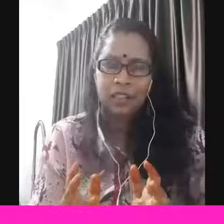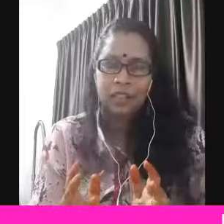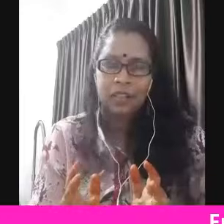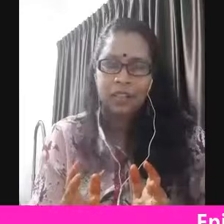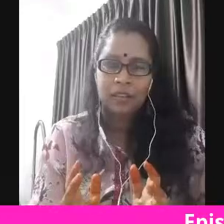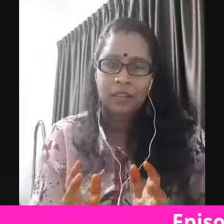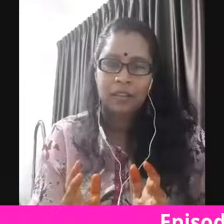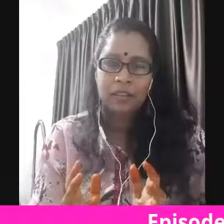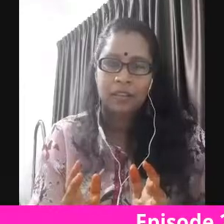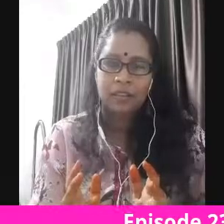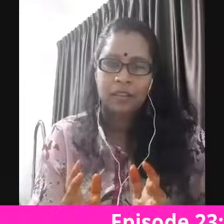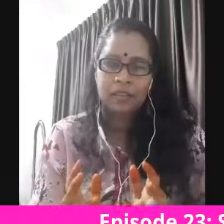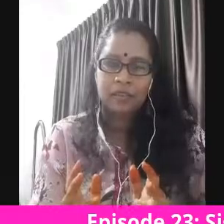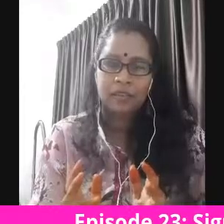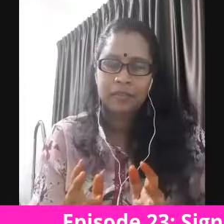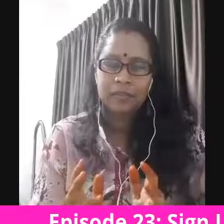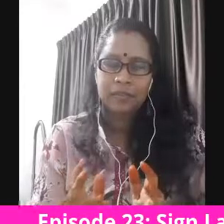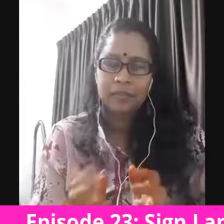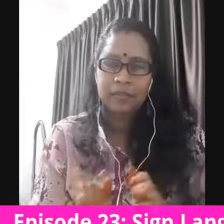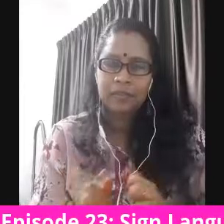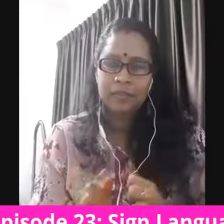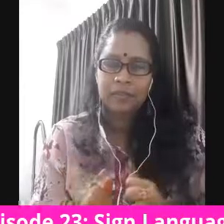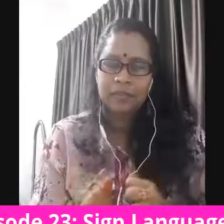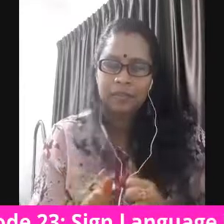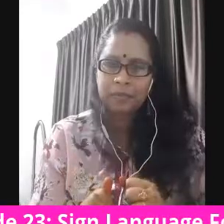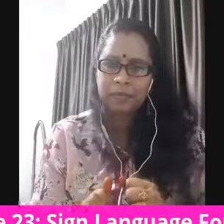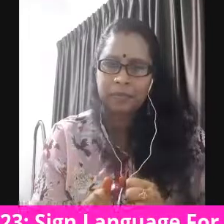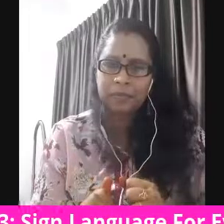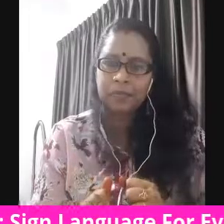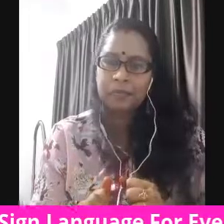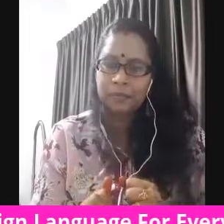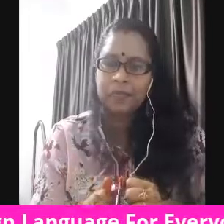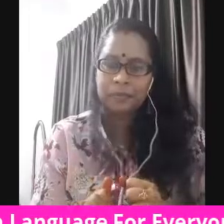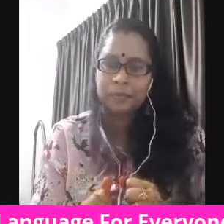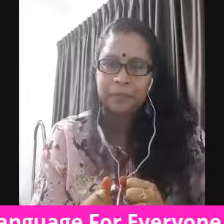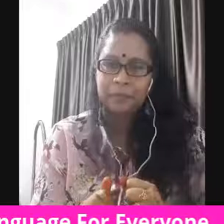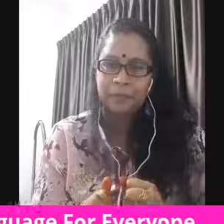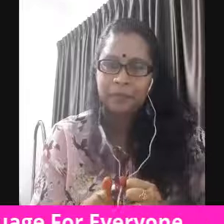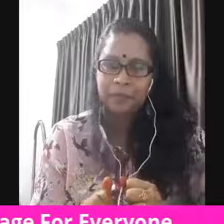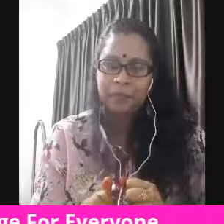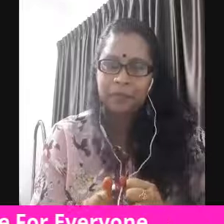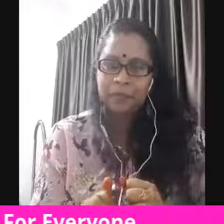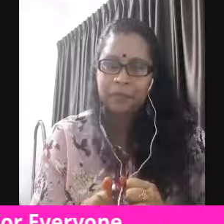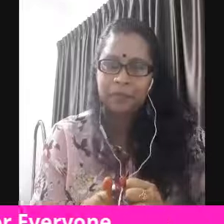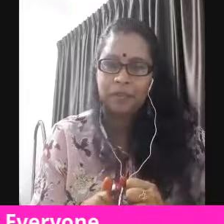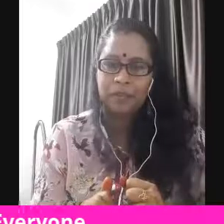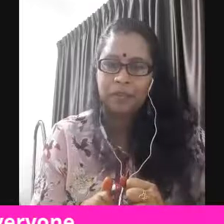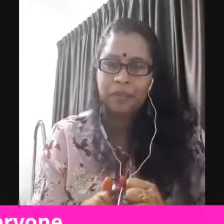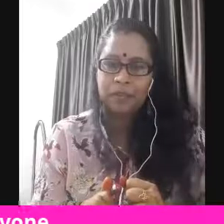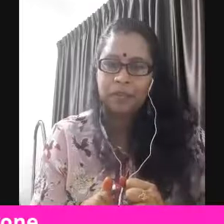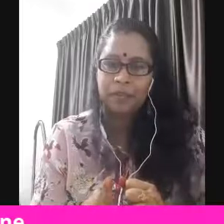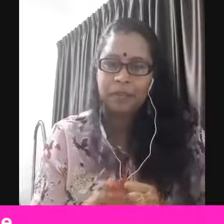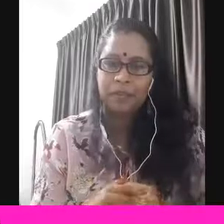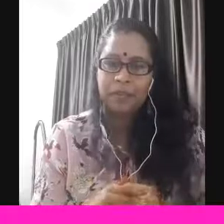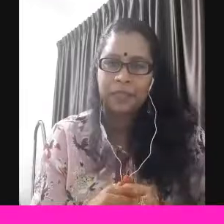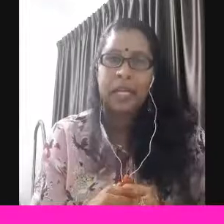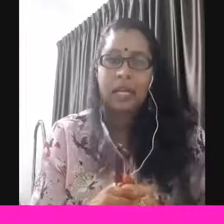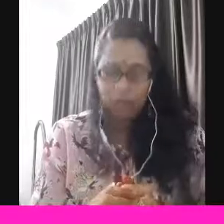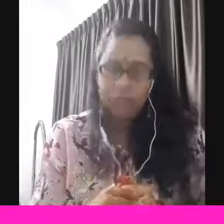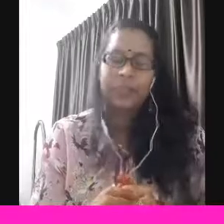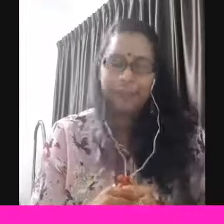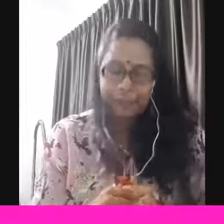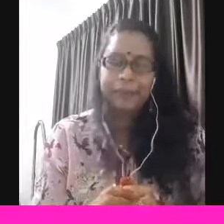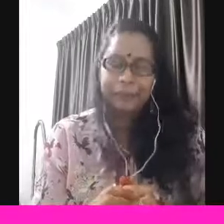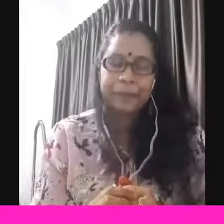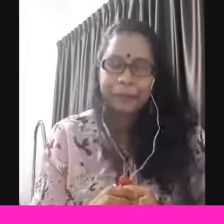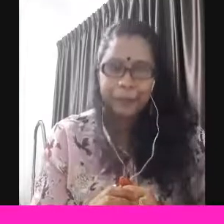or because for instance, we take MUET in example, because MUET will expire like every 5 years, and